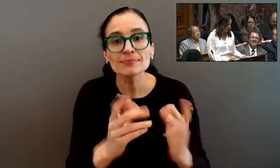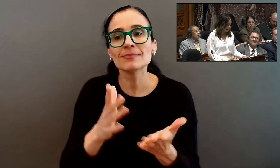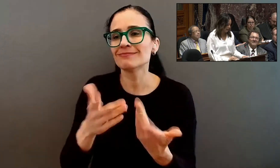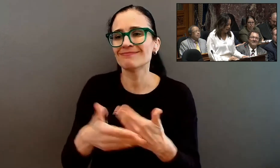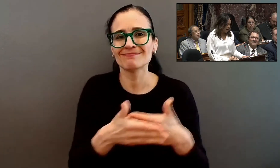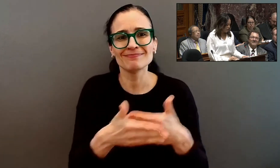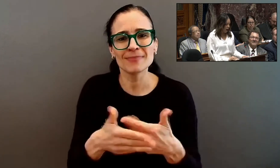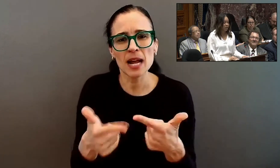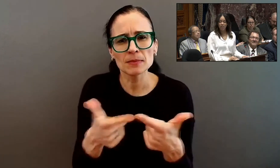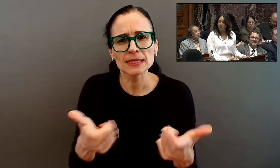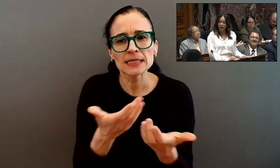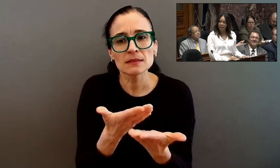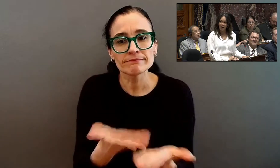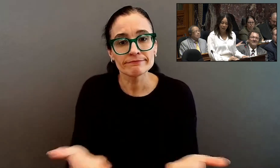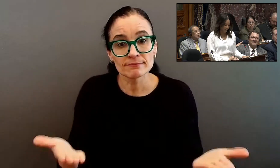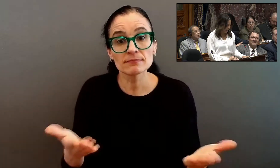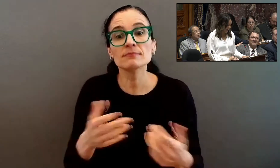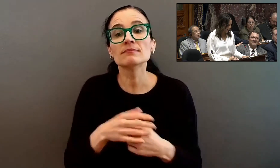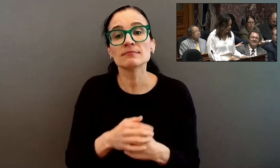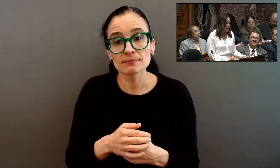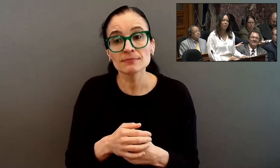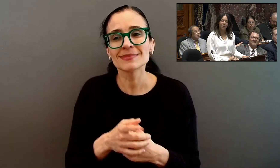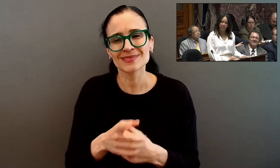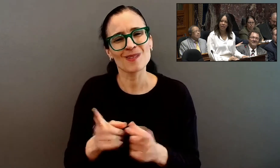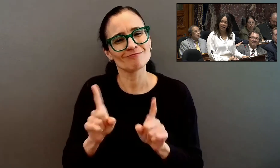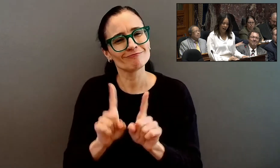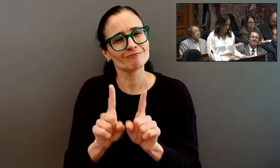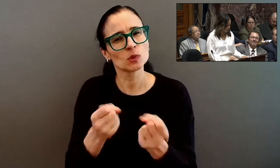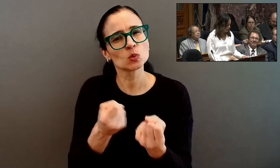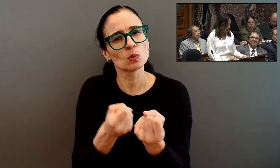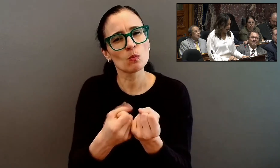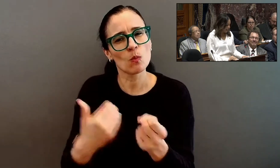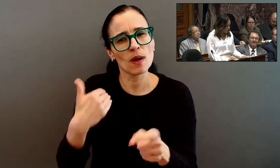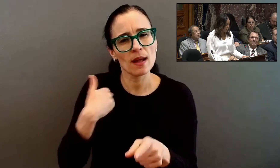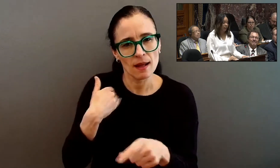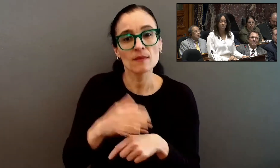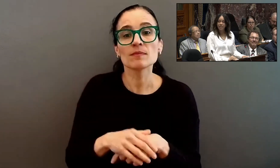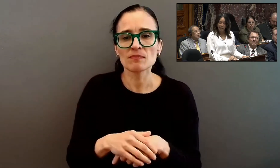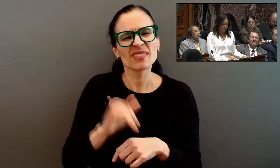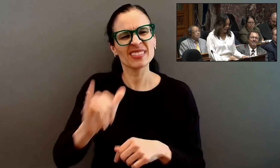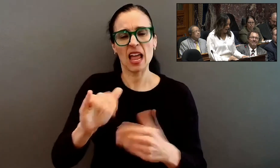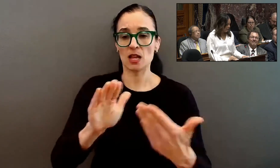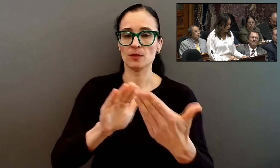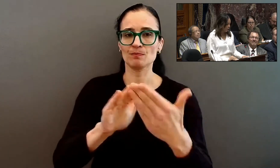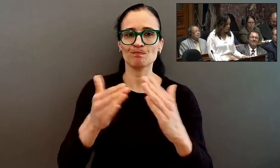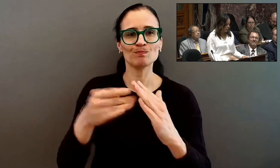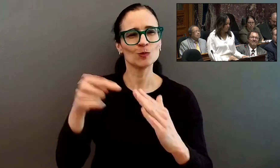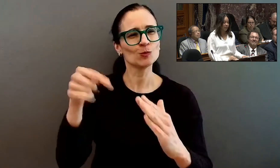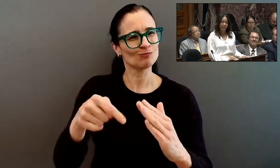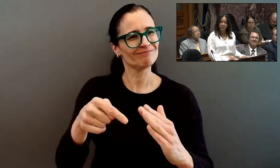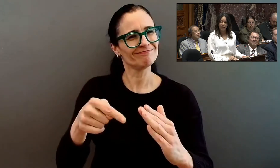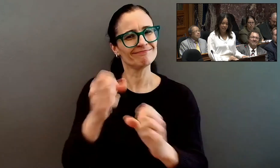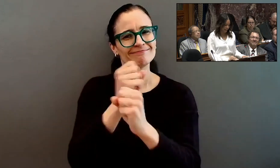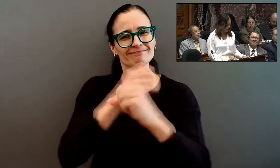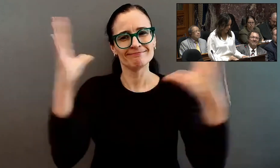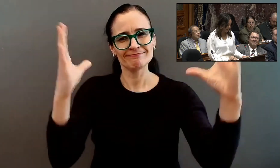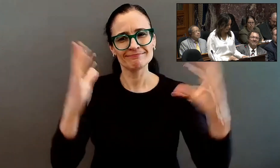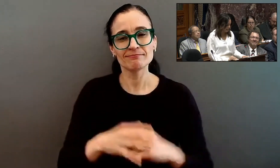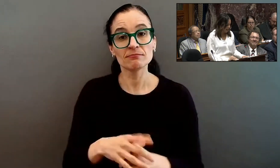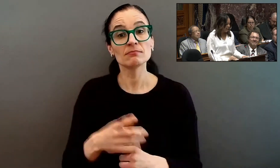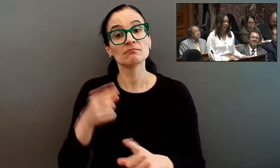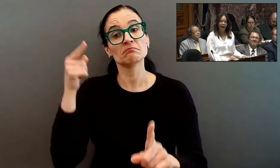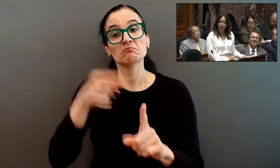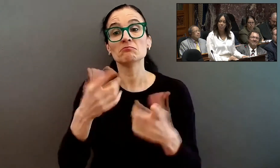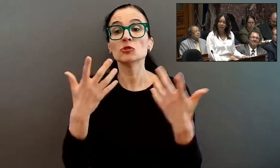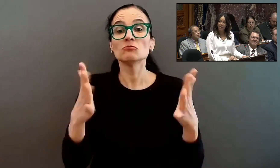looks like. Not just talking about care, but living it out. And at Cherubs Inn, they don't just believe in second